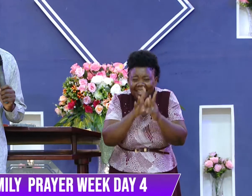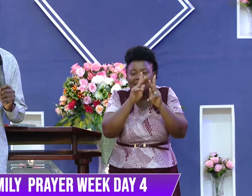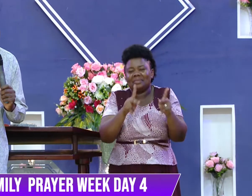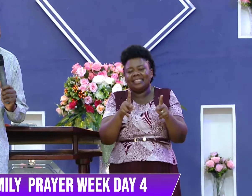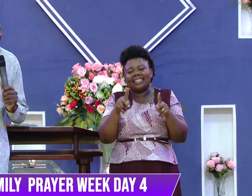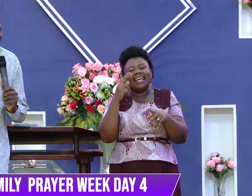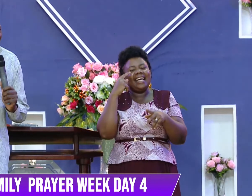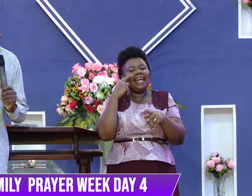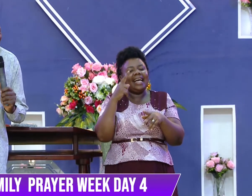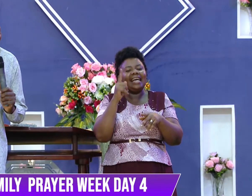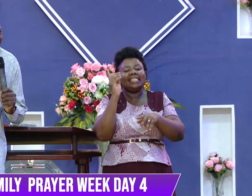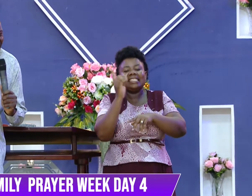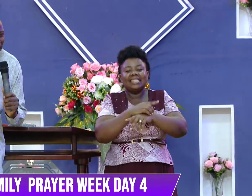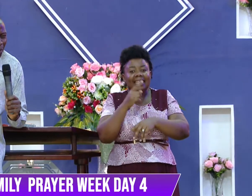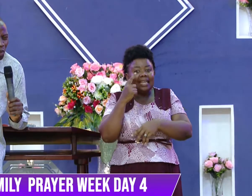mind.